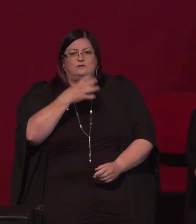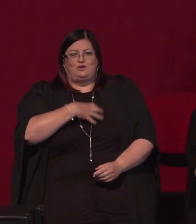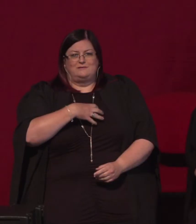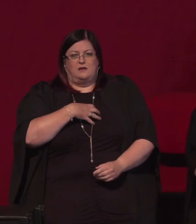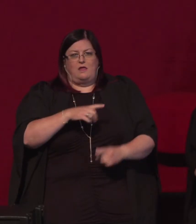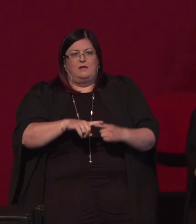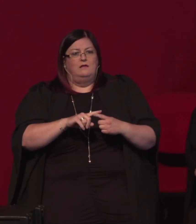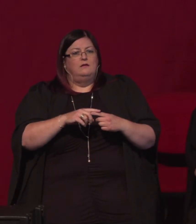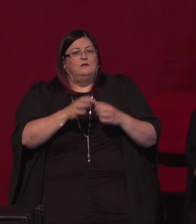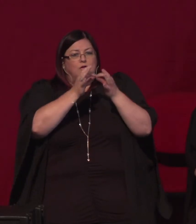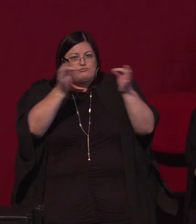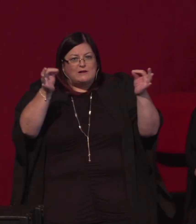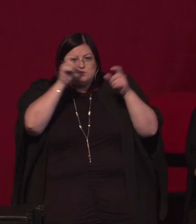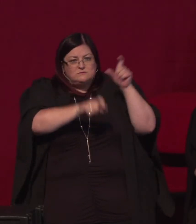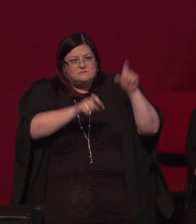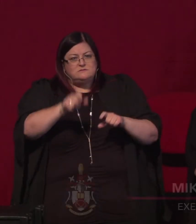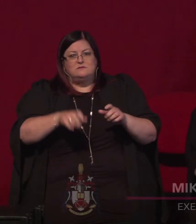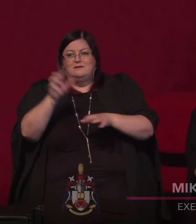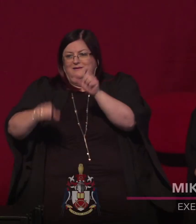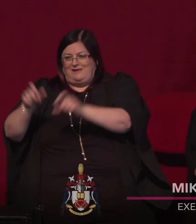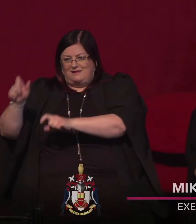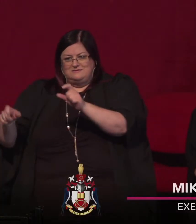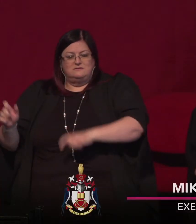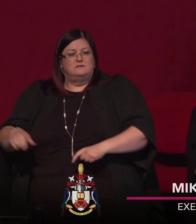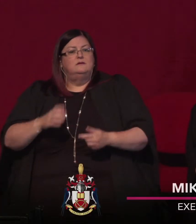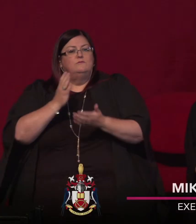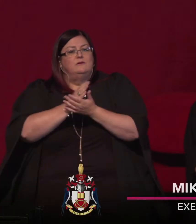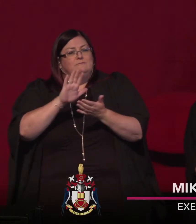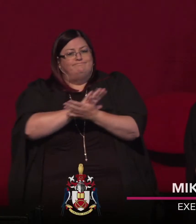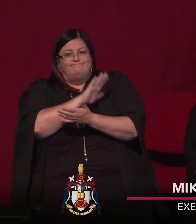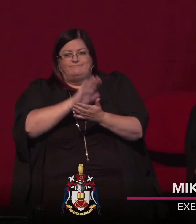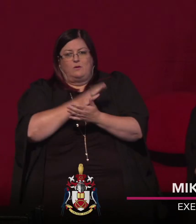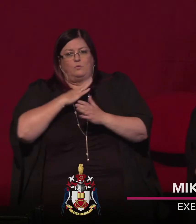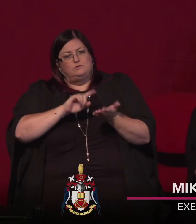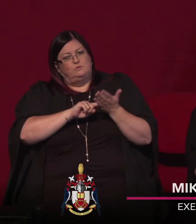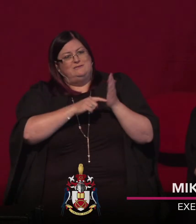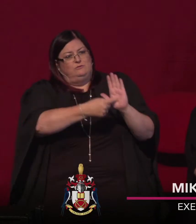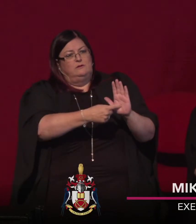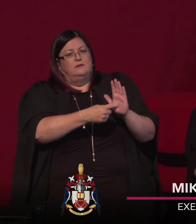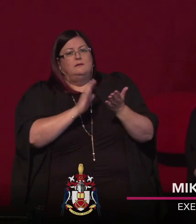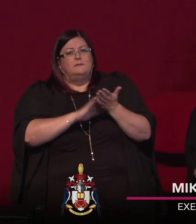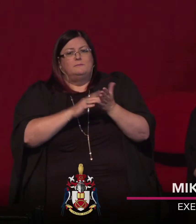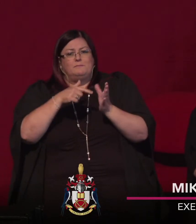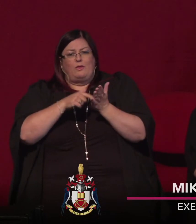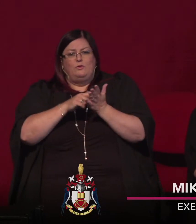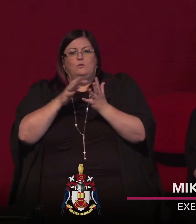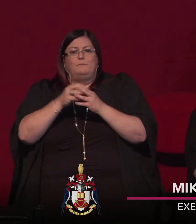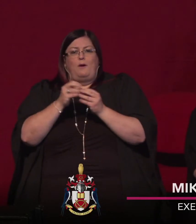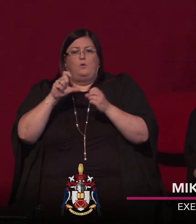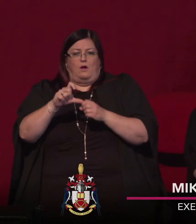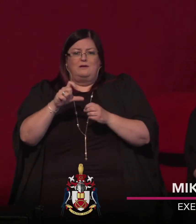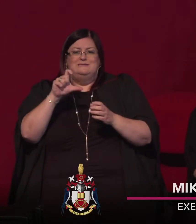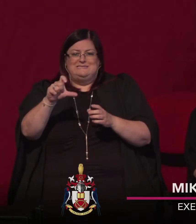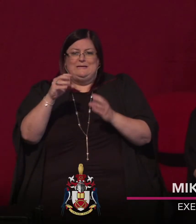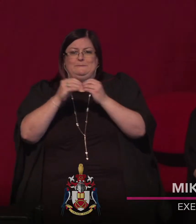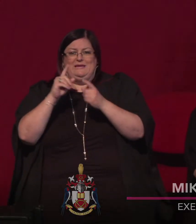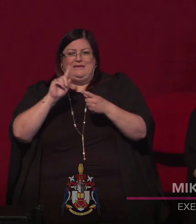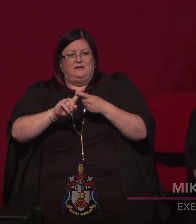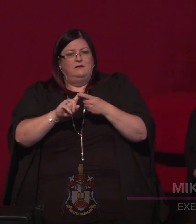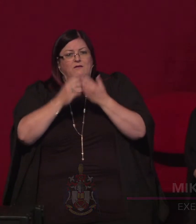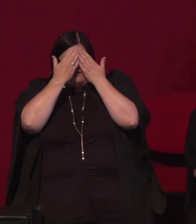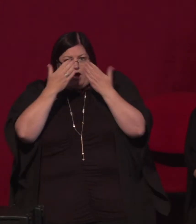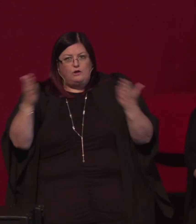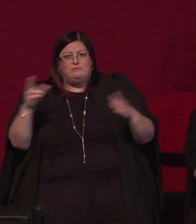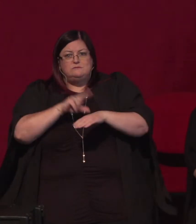Vice-Chancellor, graduates and guests, it gives me great pleasure to introduce Matthew Bocock, CBE, for the award of Honorary Doctor